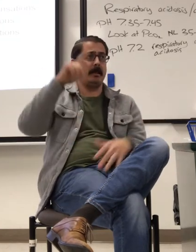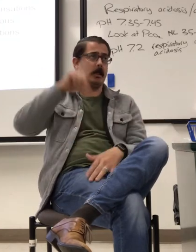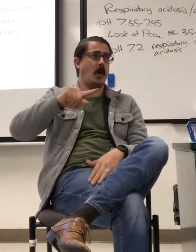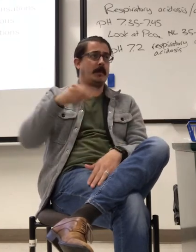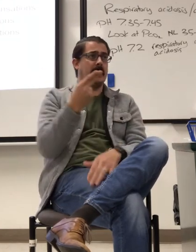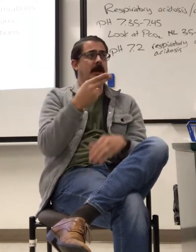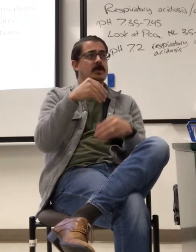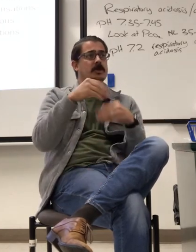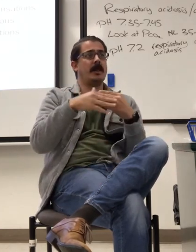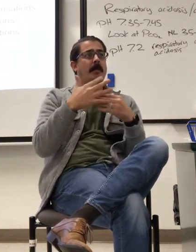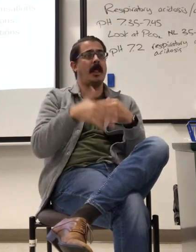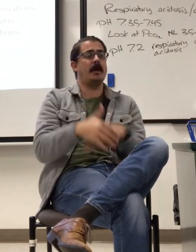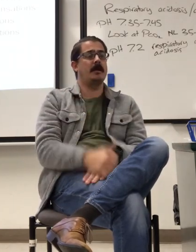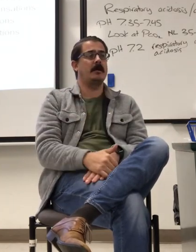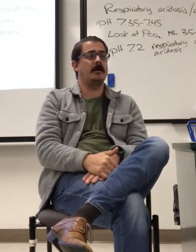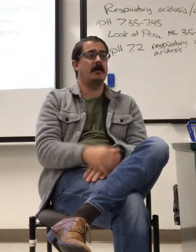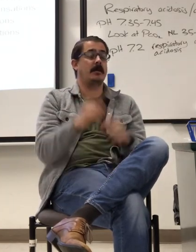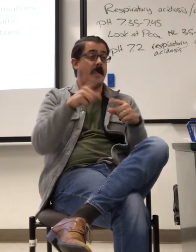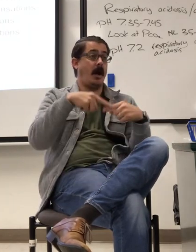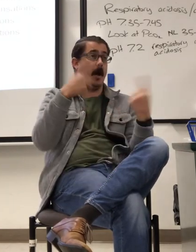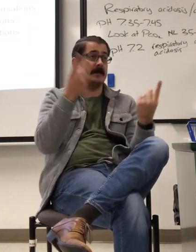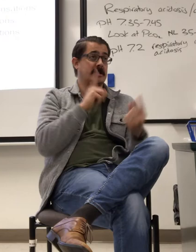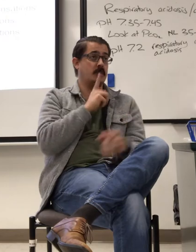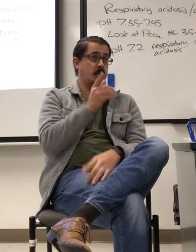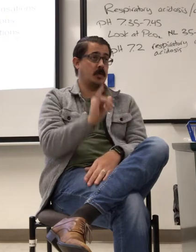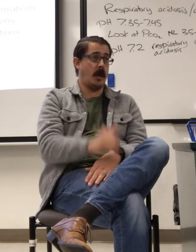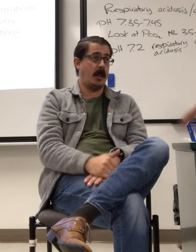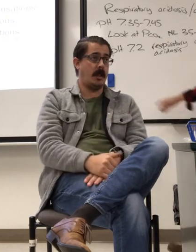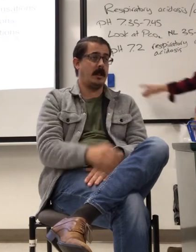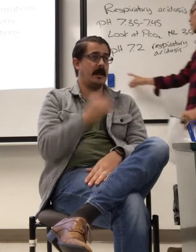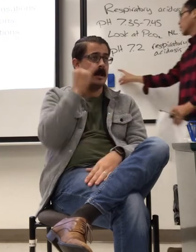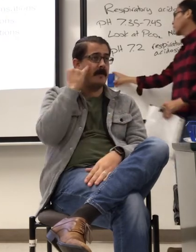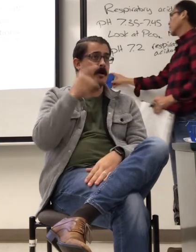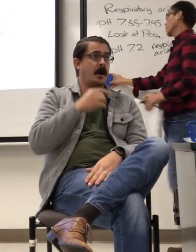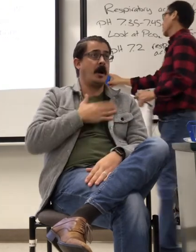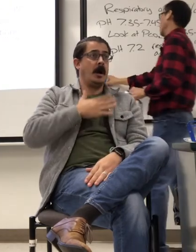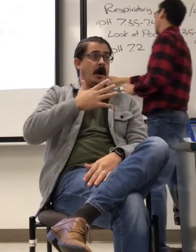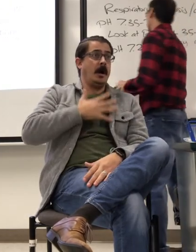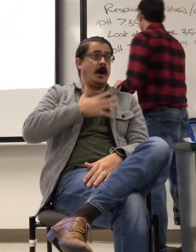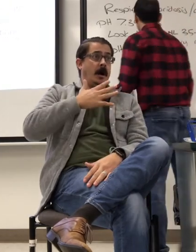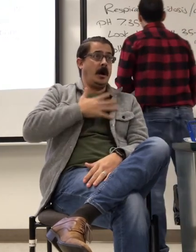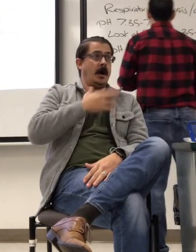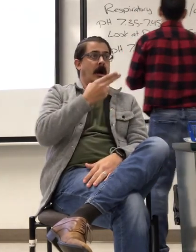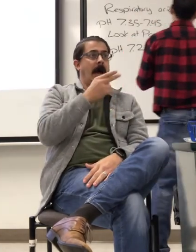pH in the blood. But the reverse is true. Let's say you're hyperventilating